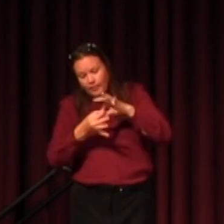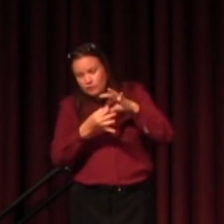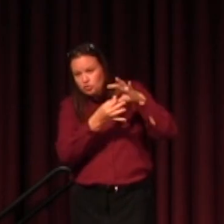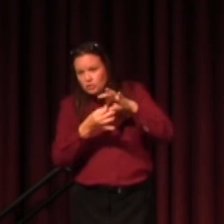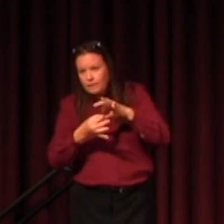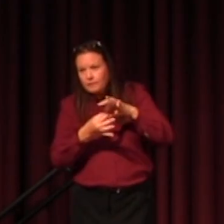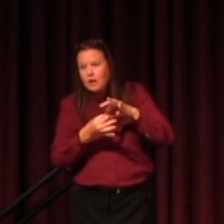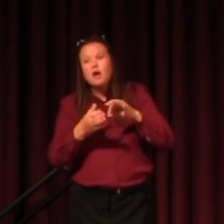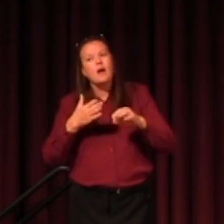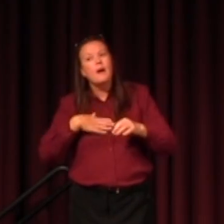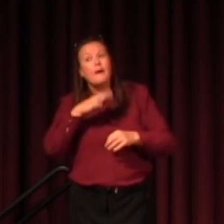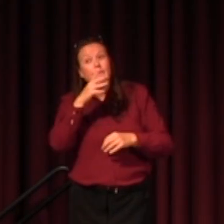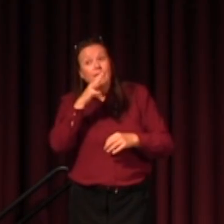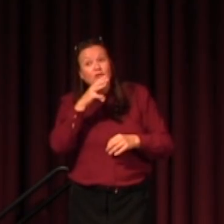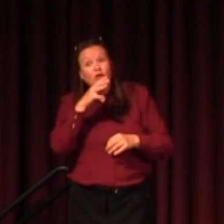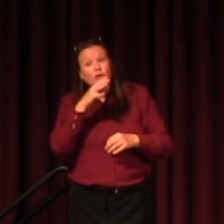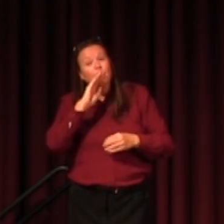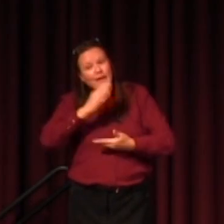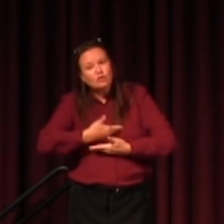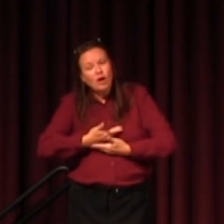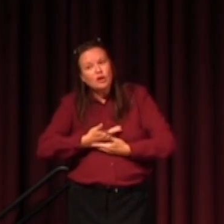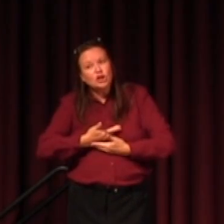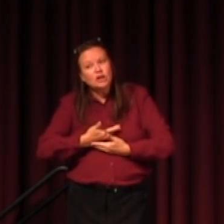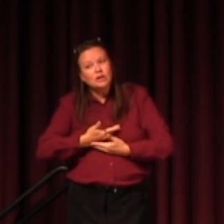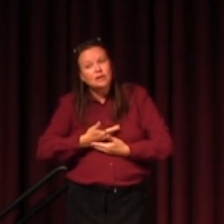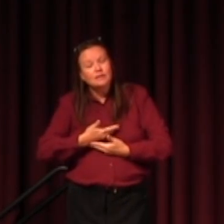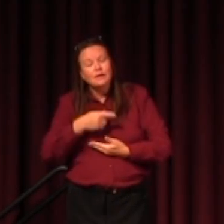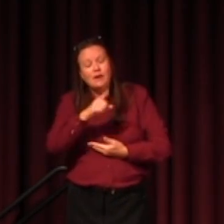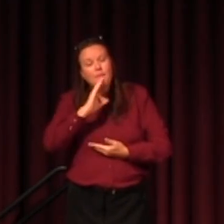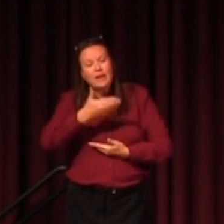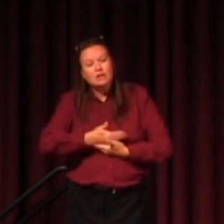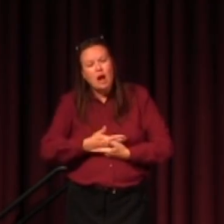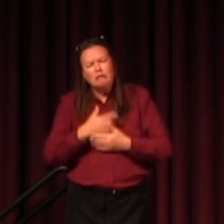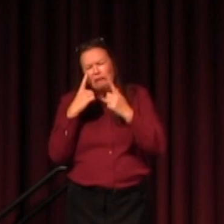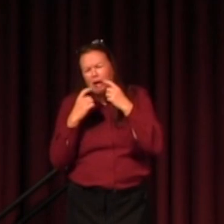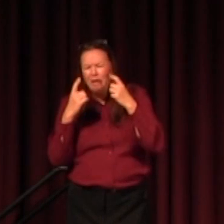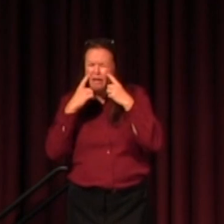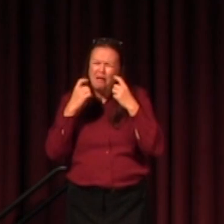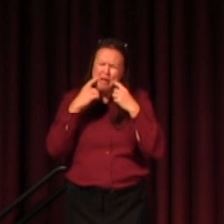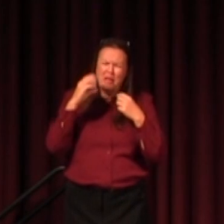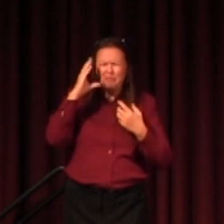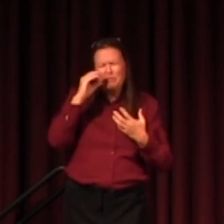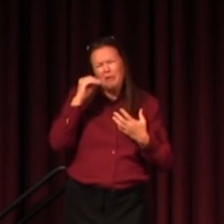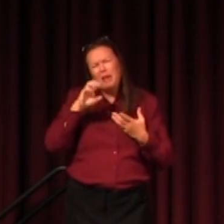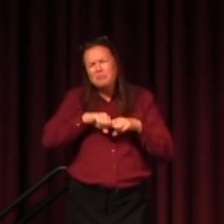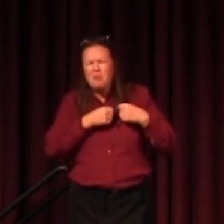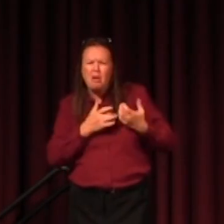Like, when my daughter's having a bad time with a boy, I'm the guy who stays up. I stay up with her at night and eat ice cream.